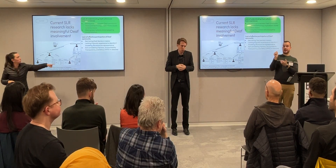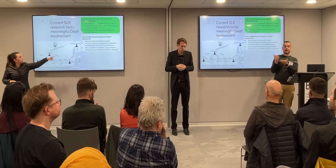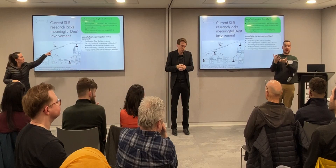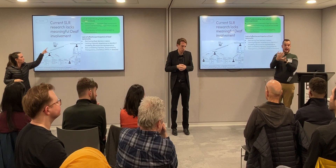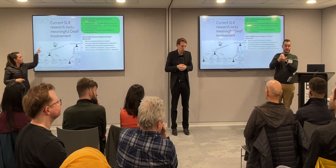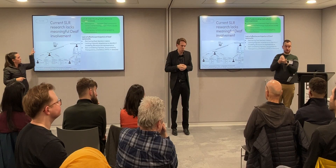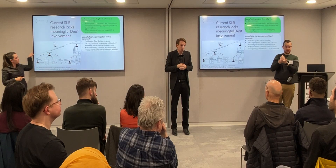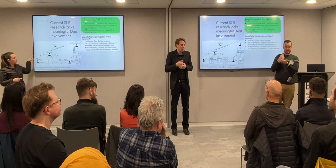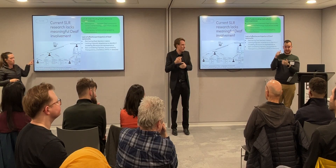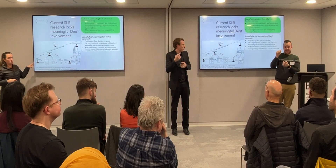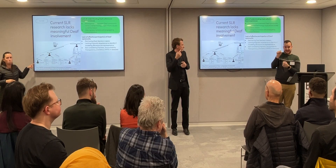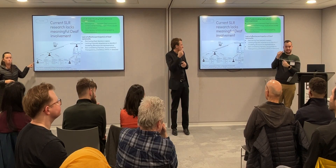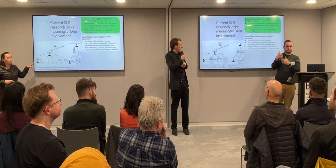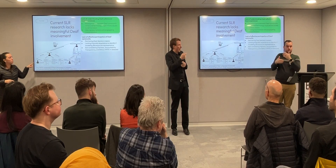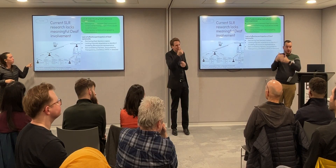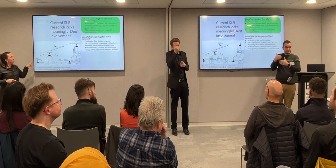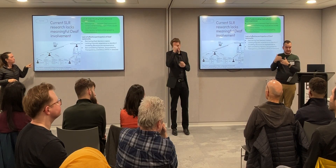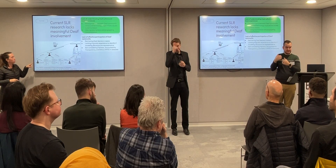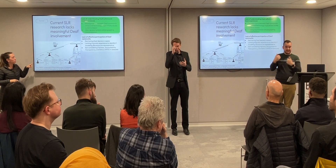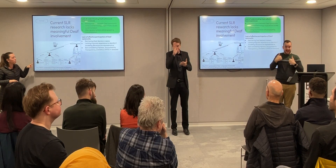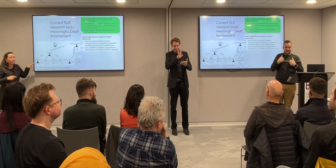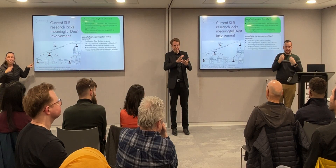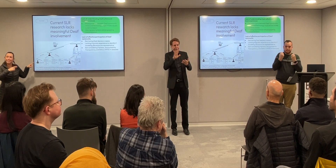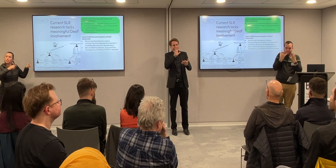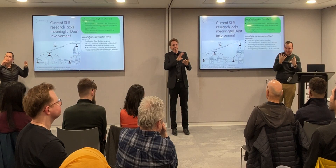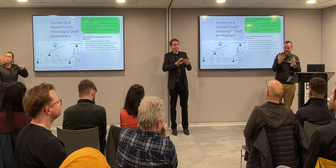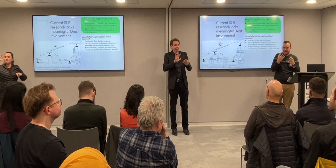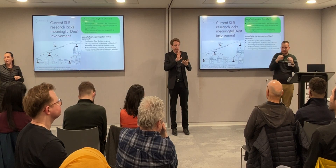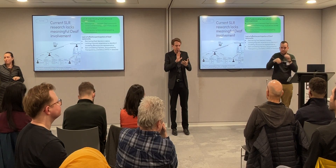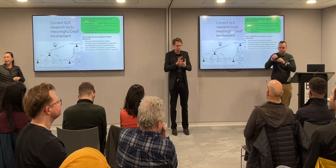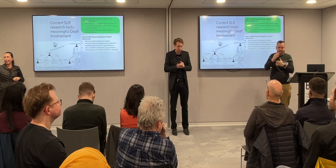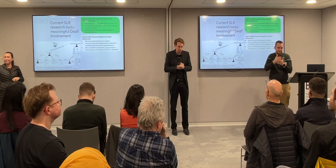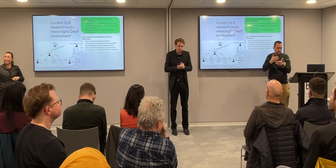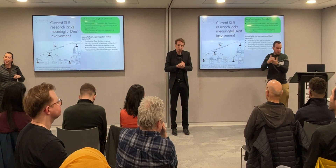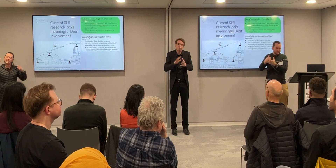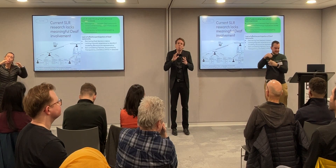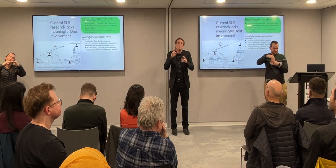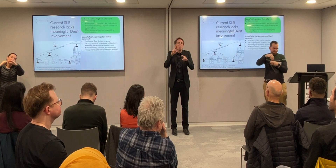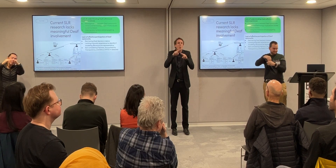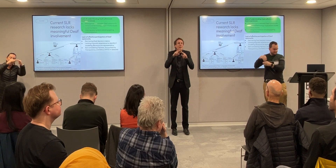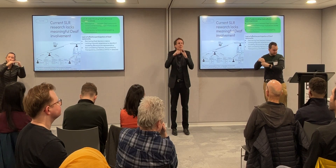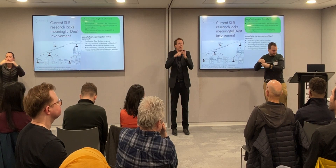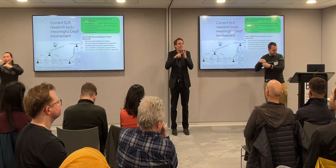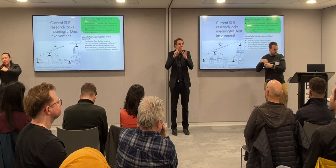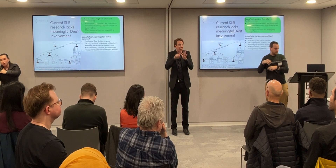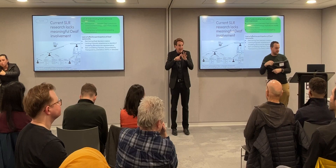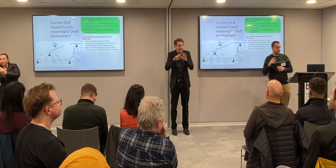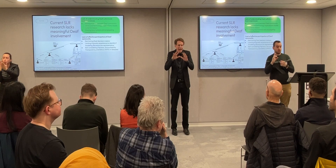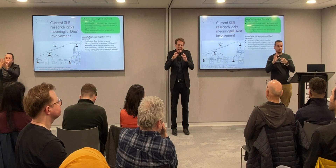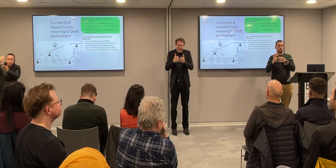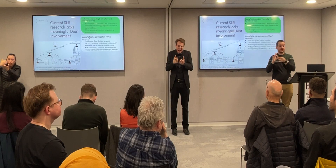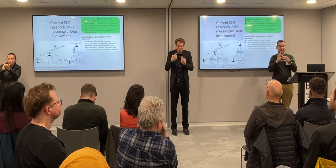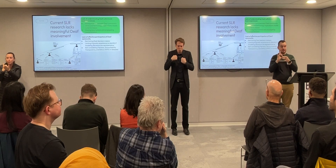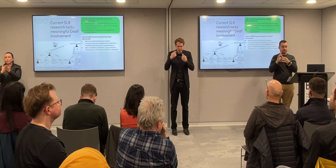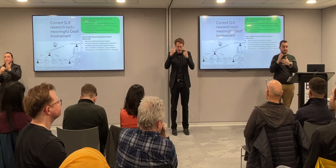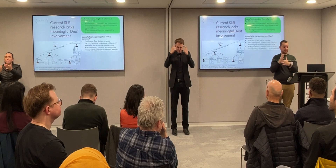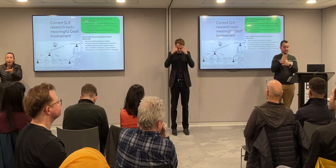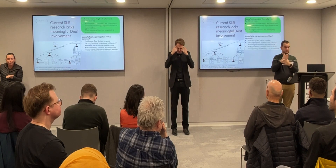have a look at this. This is how we look at FATE in the data collection process. And it has a lot of moving parts in